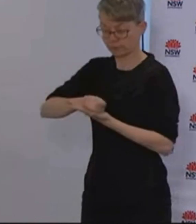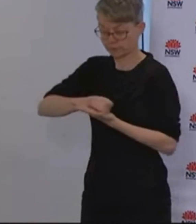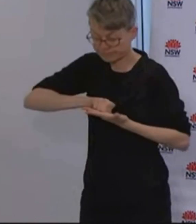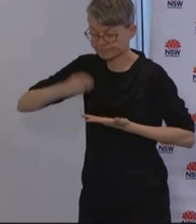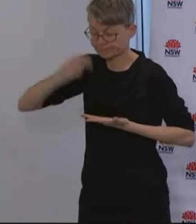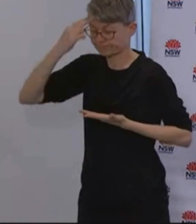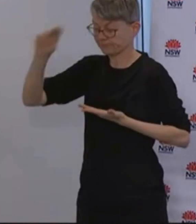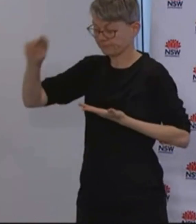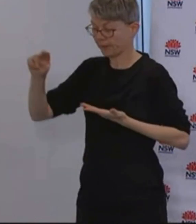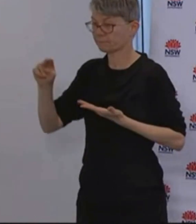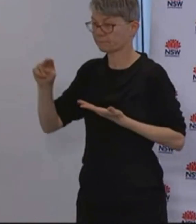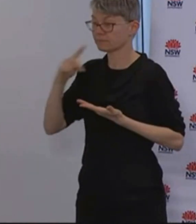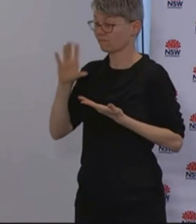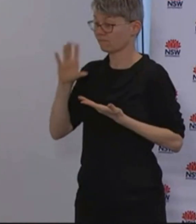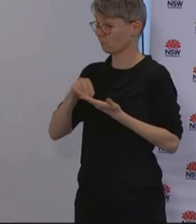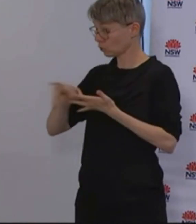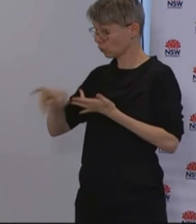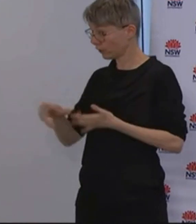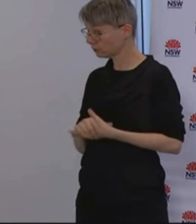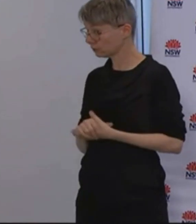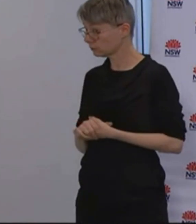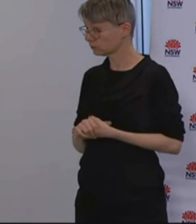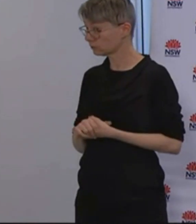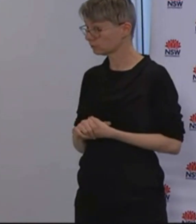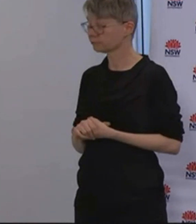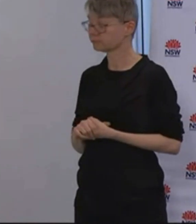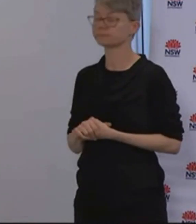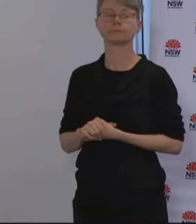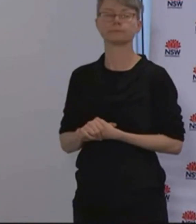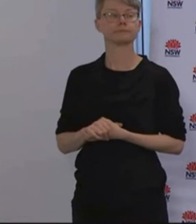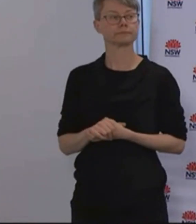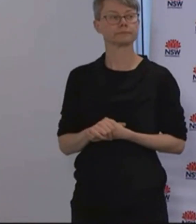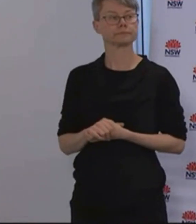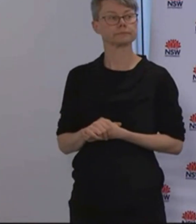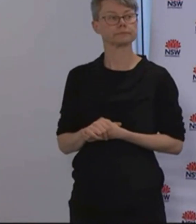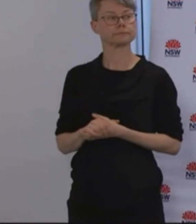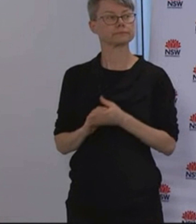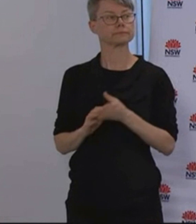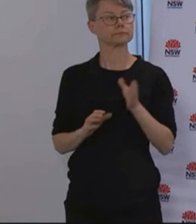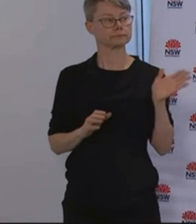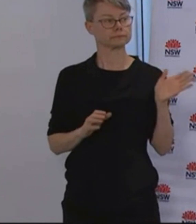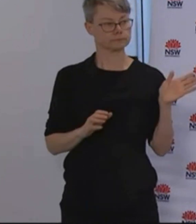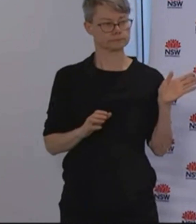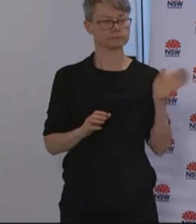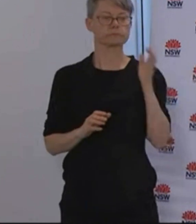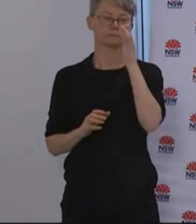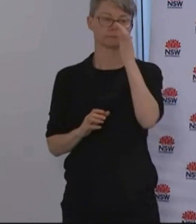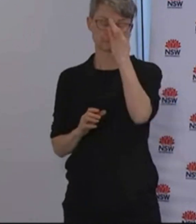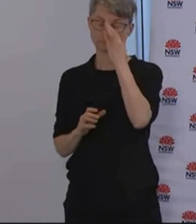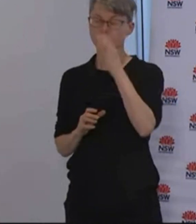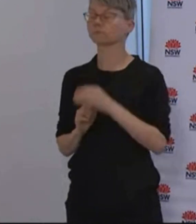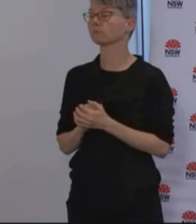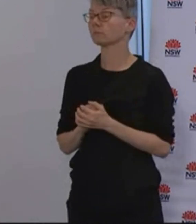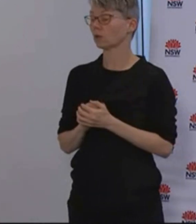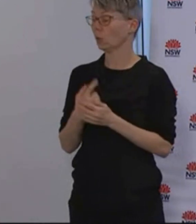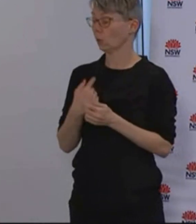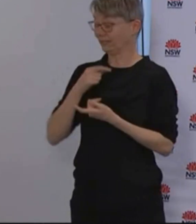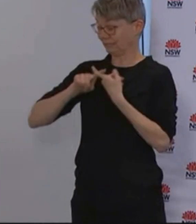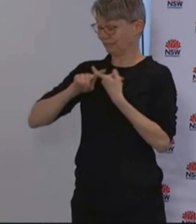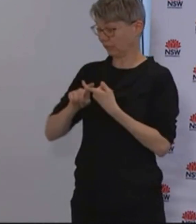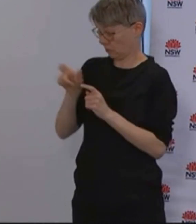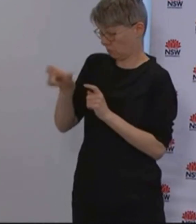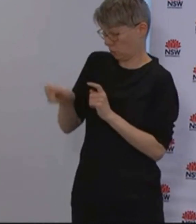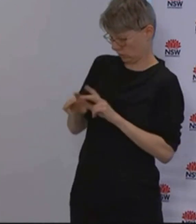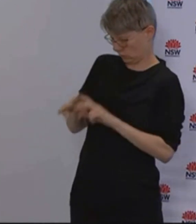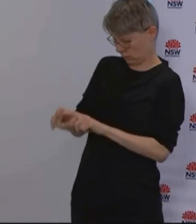so, did it indicate that they were from Victoria? So our investigations are ongoing as to the source,